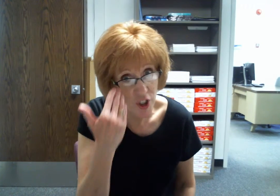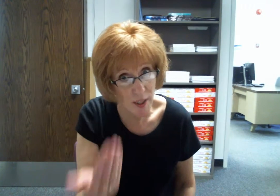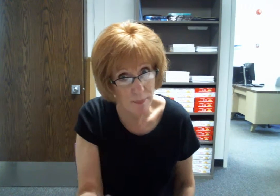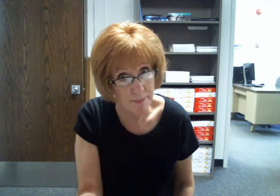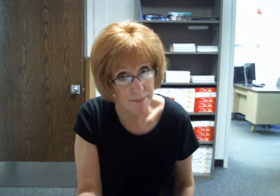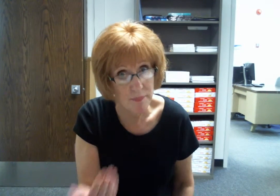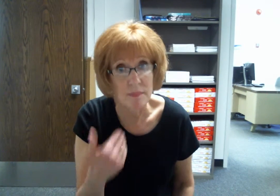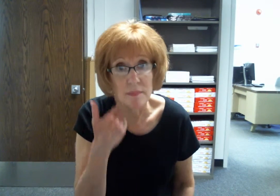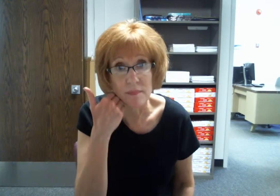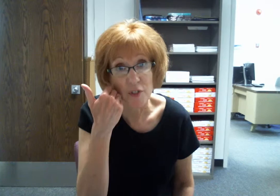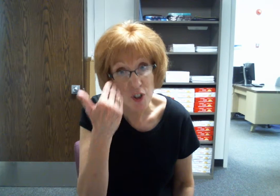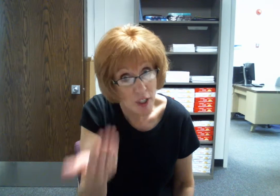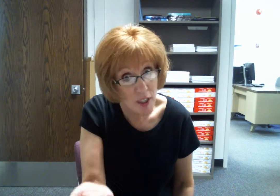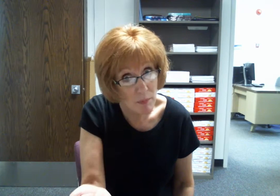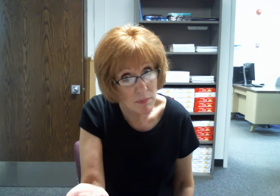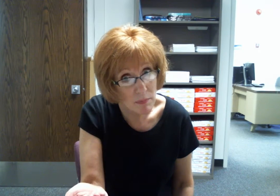Shame. Shame.